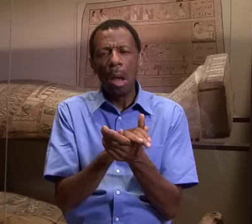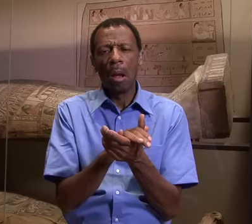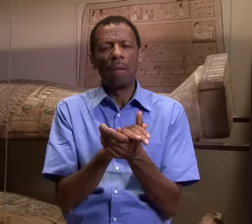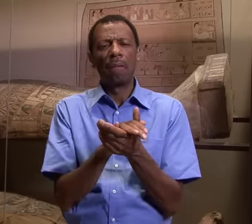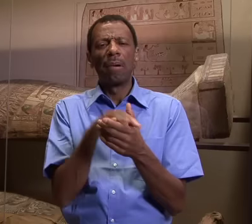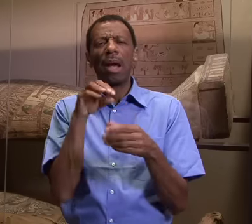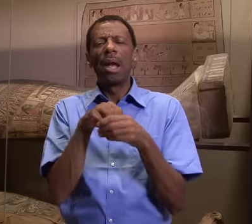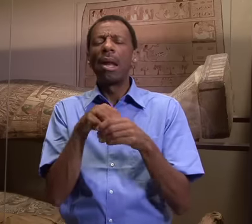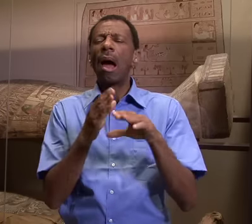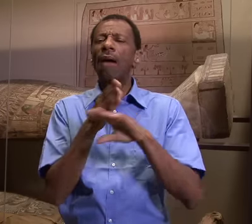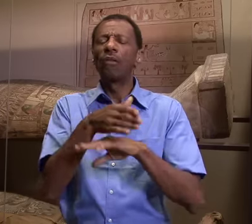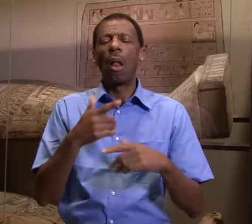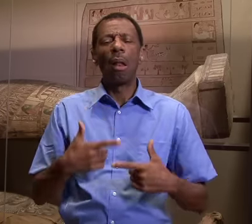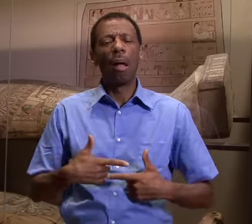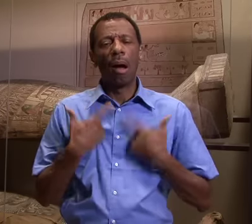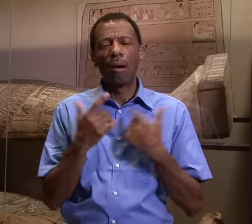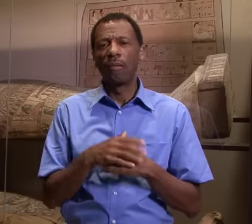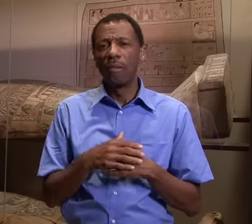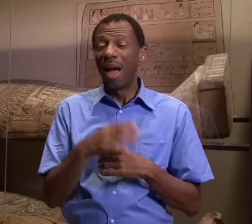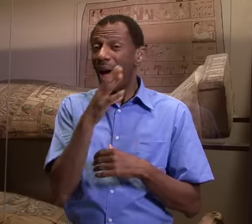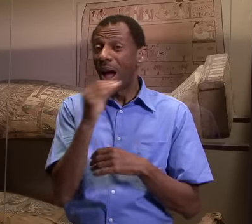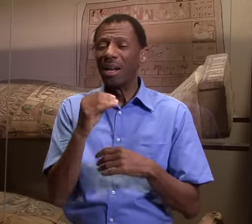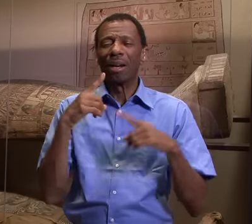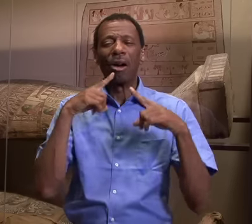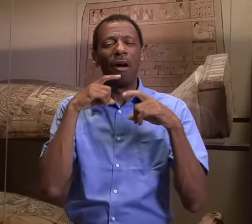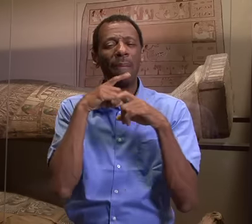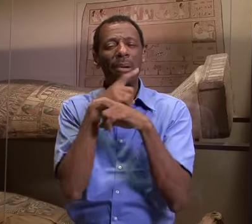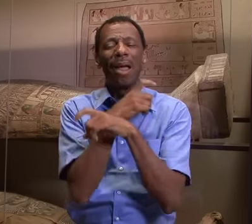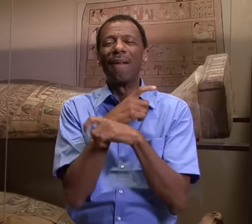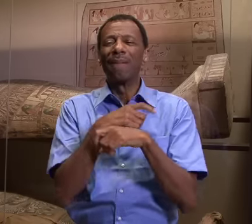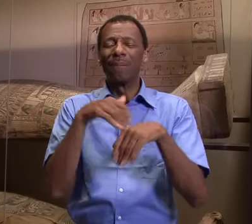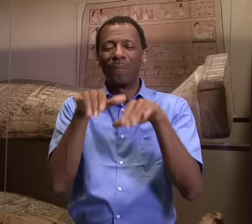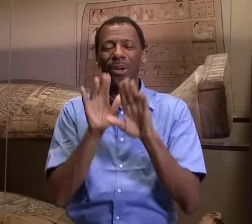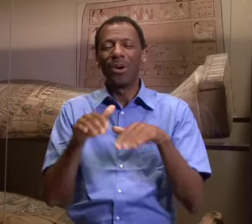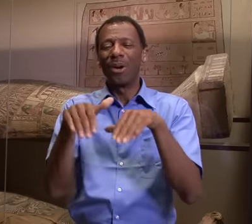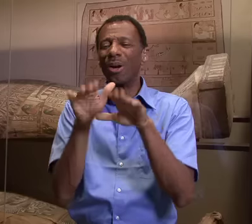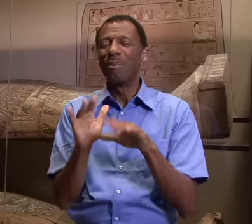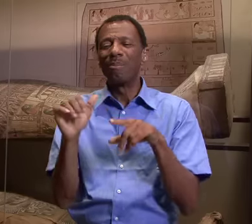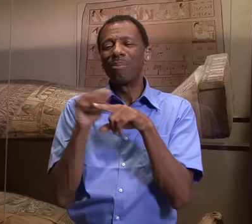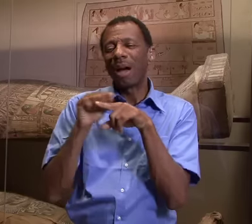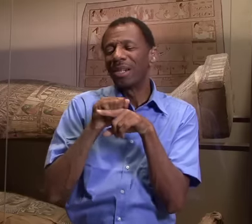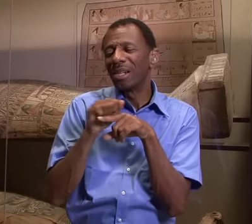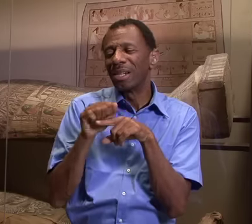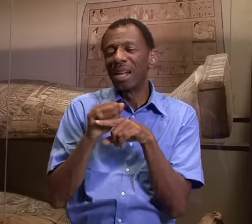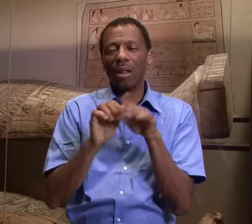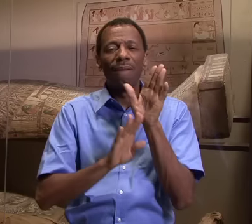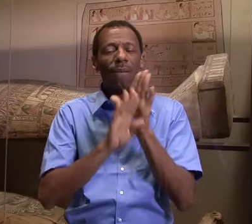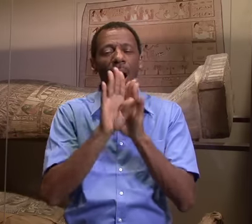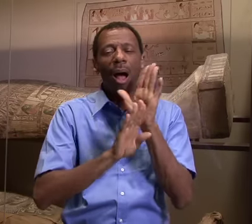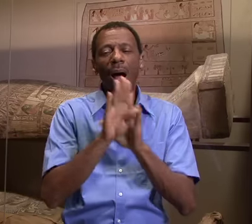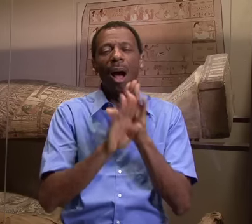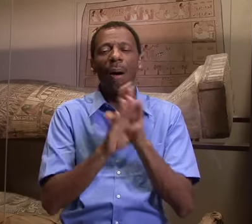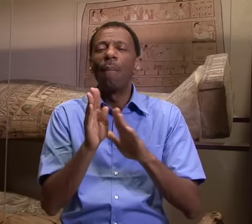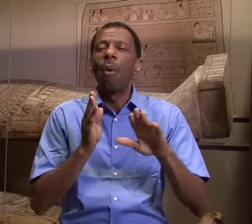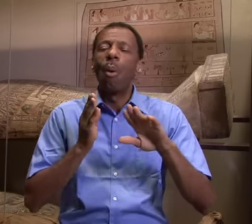It explains the ancient Egyptian belief in an afterlife and the complex funerary practices they